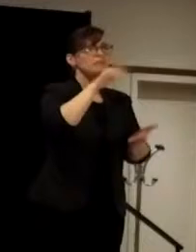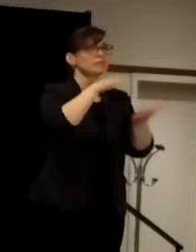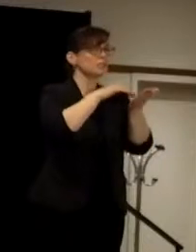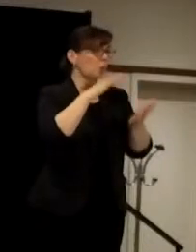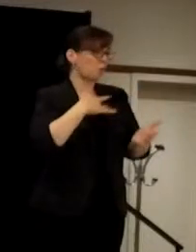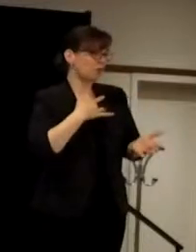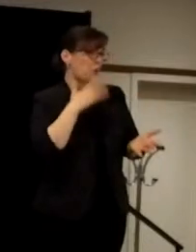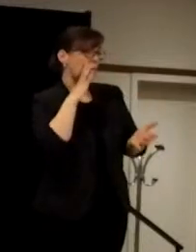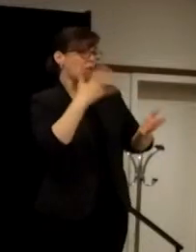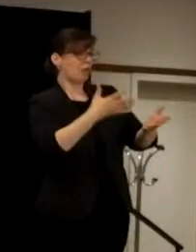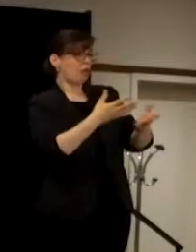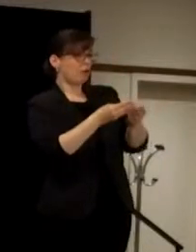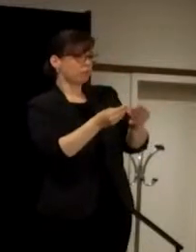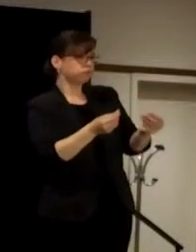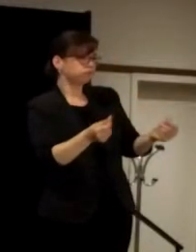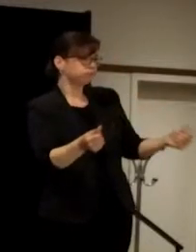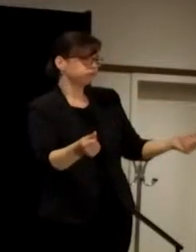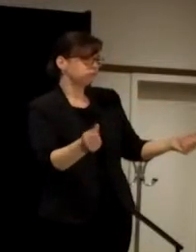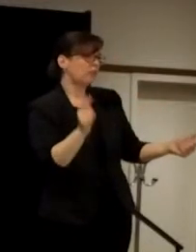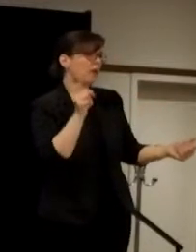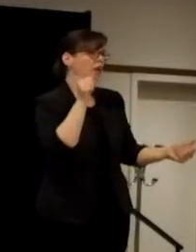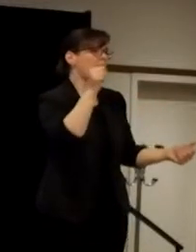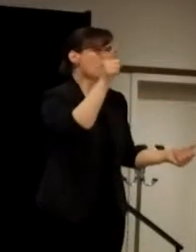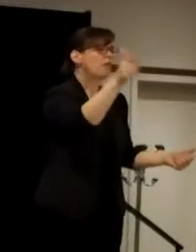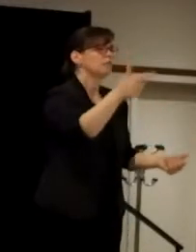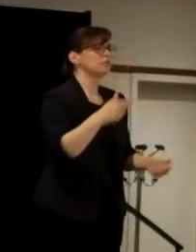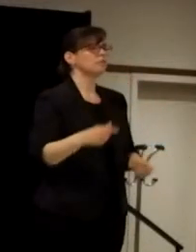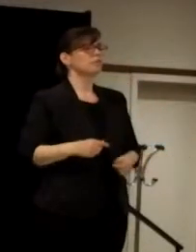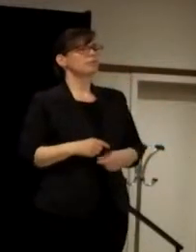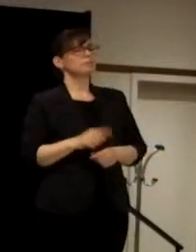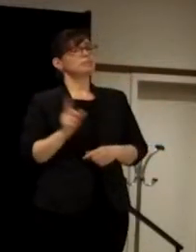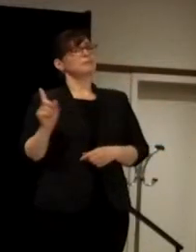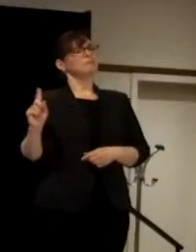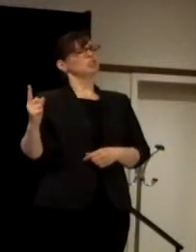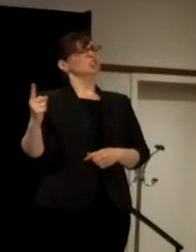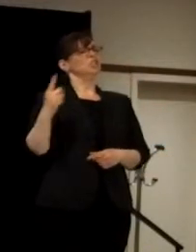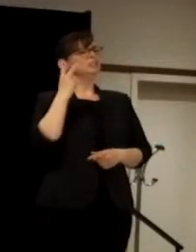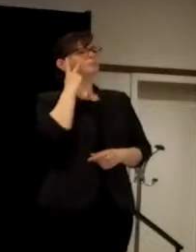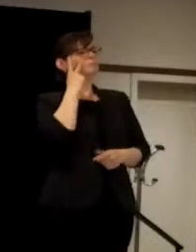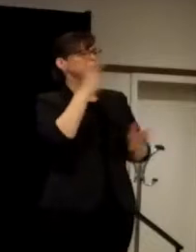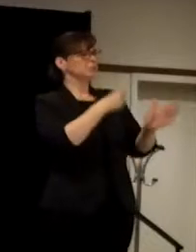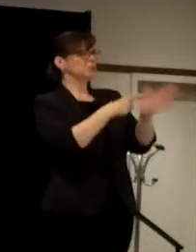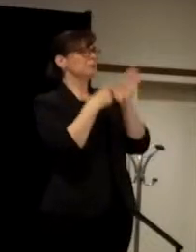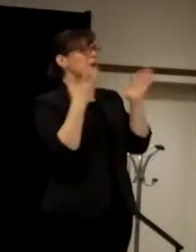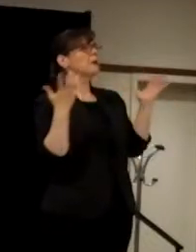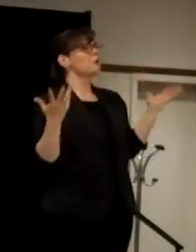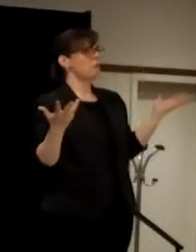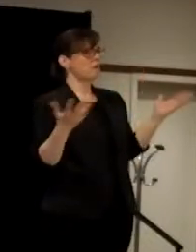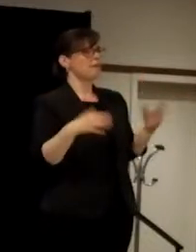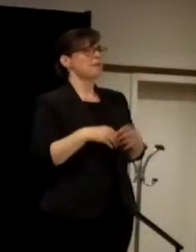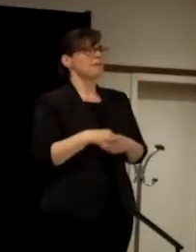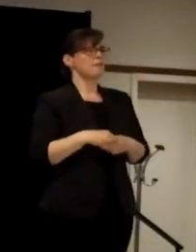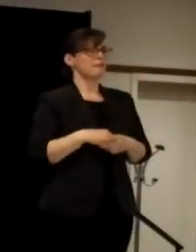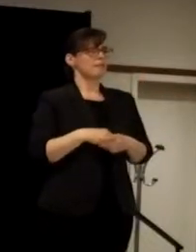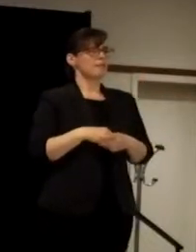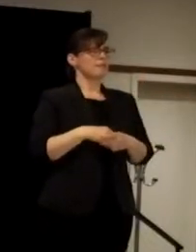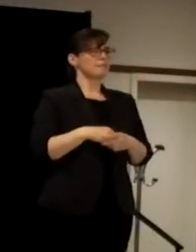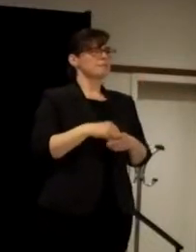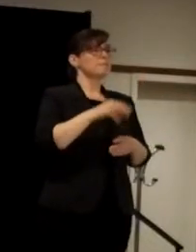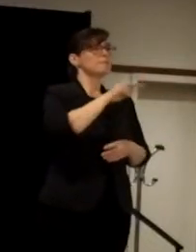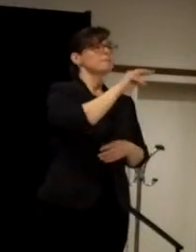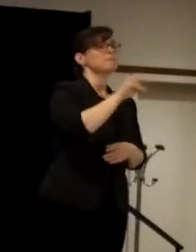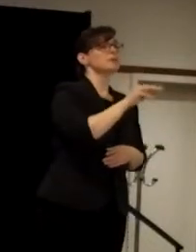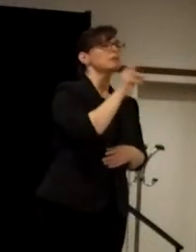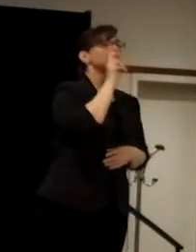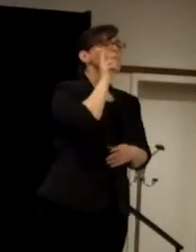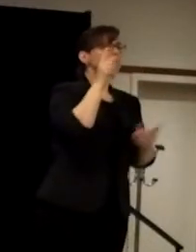about demand, right? Being able to even meet it. We're going to give it a run on Monday to see where we are.